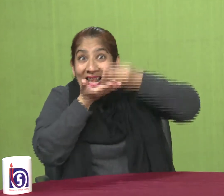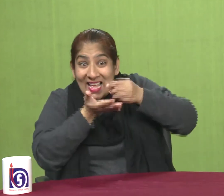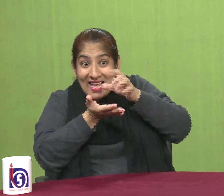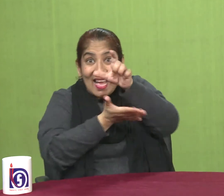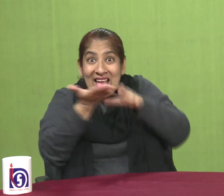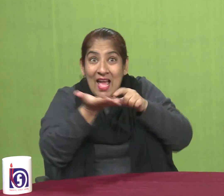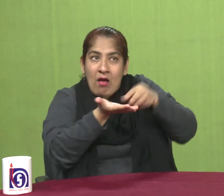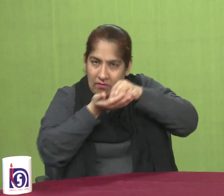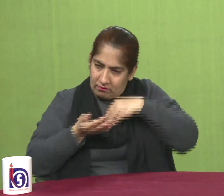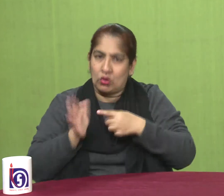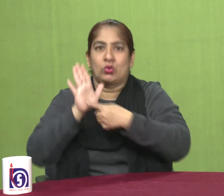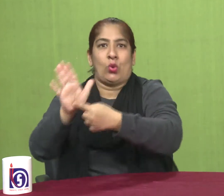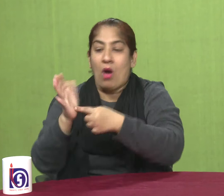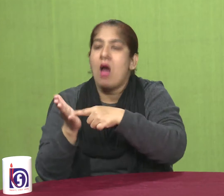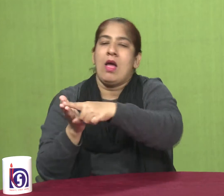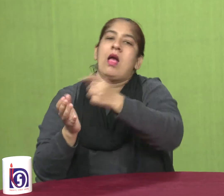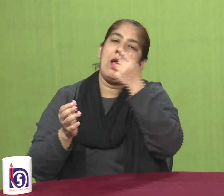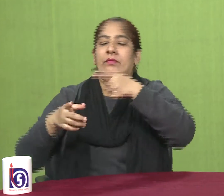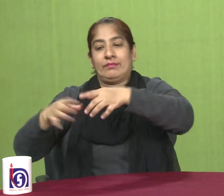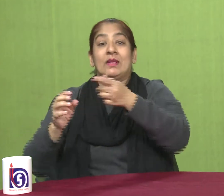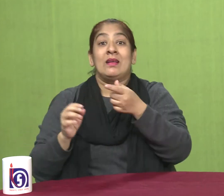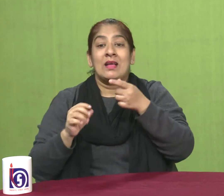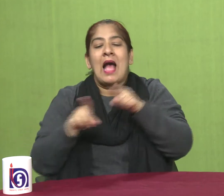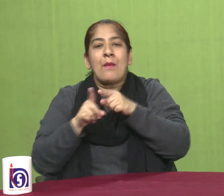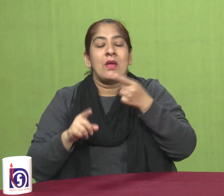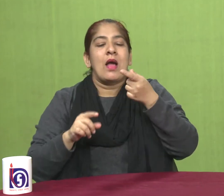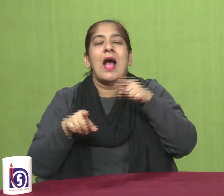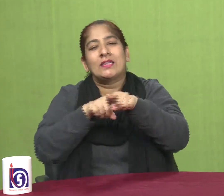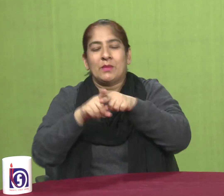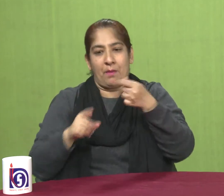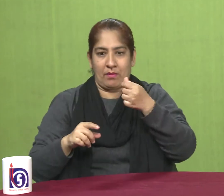need the money, you can go to the bank and show it to them, and they